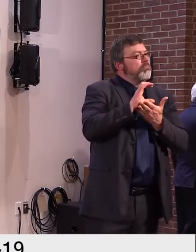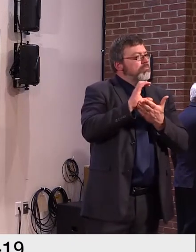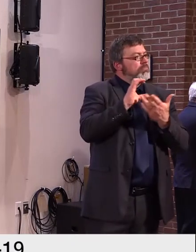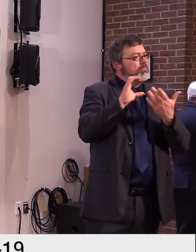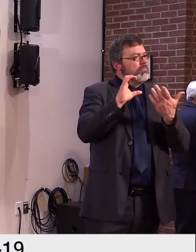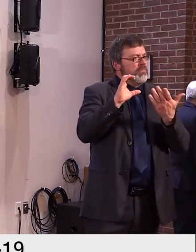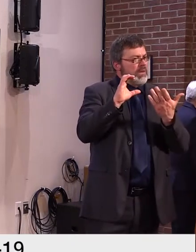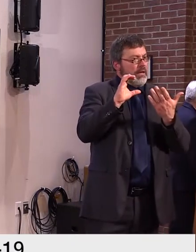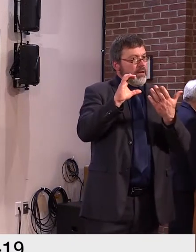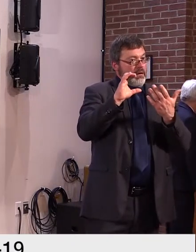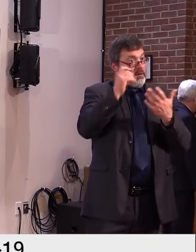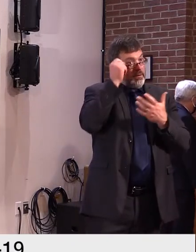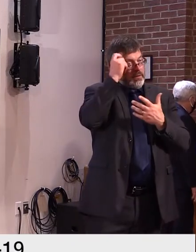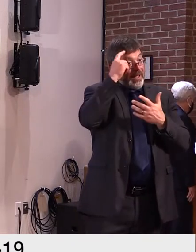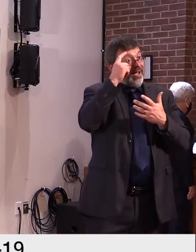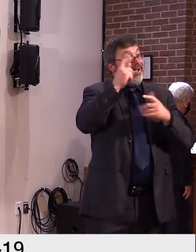funding?